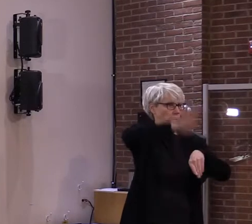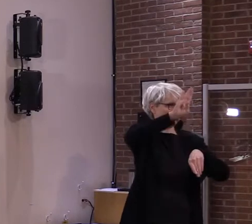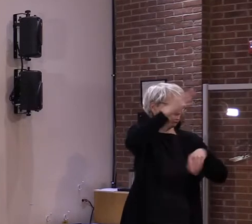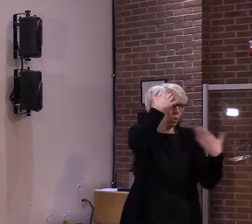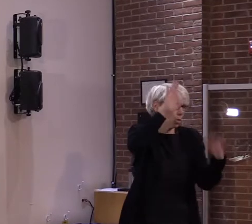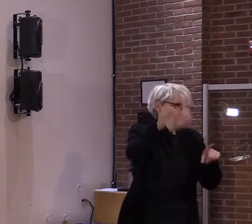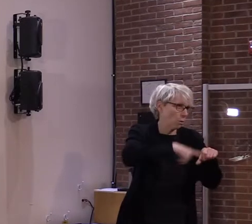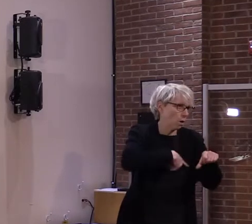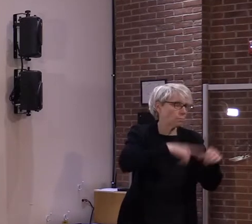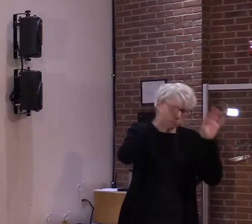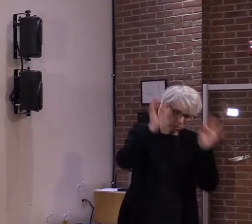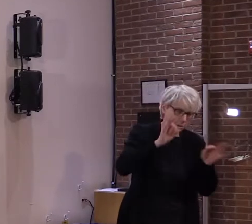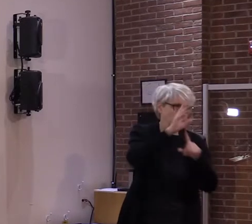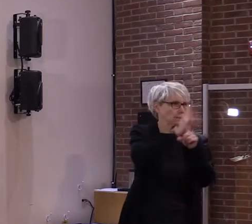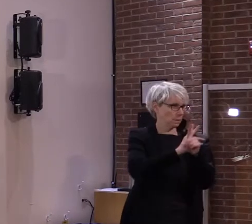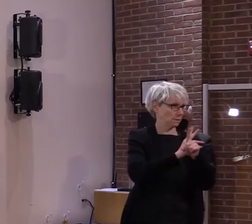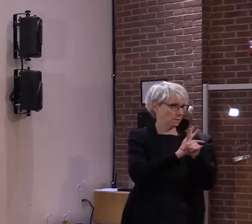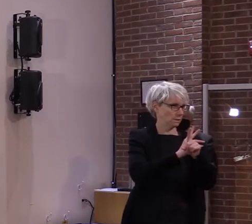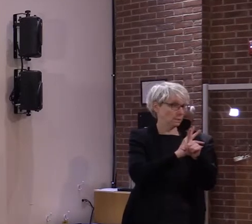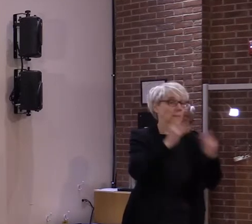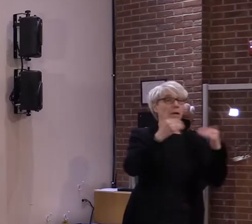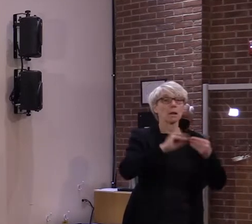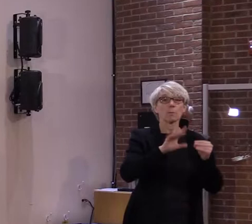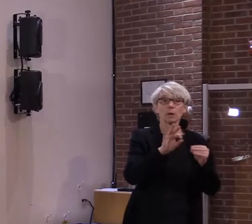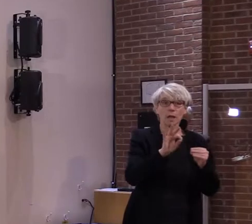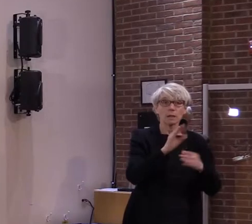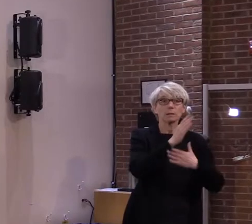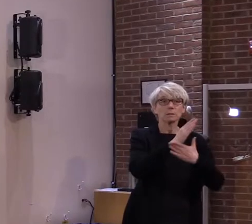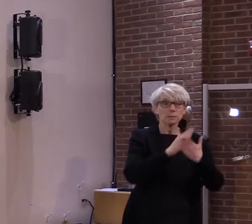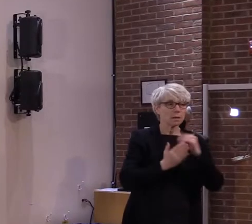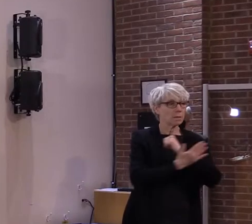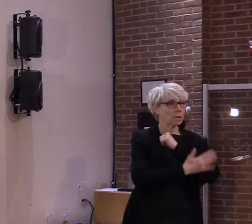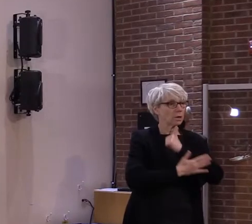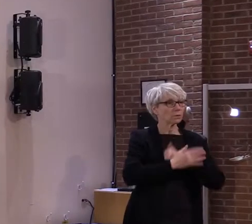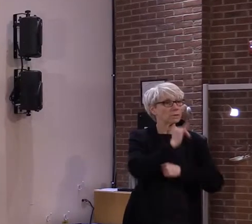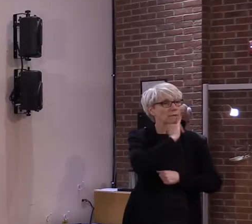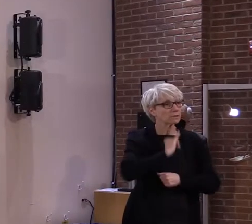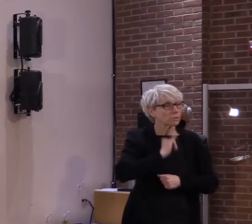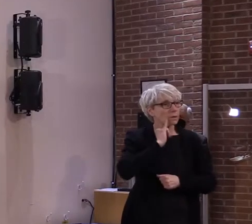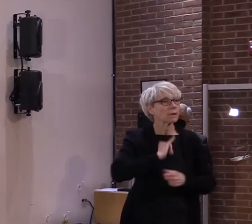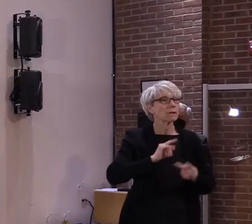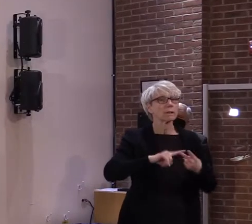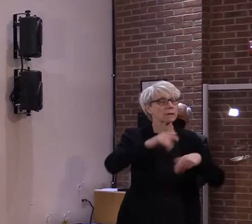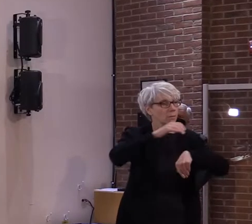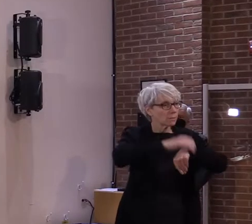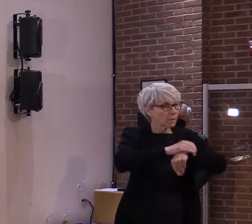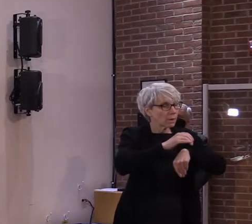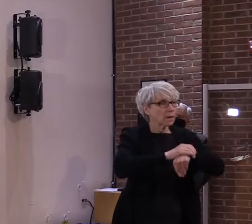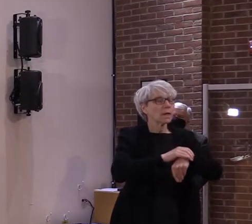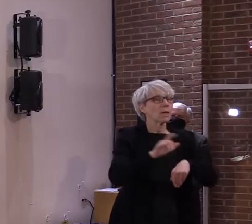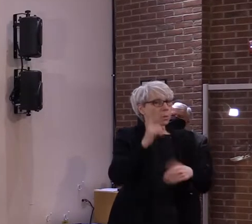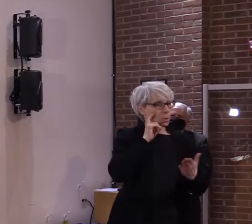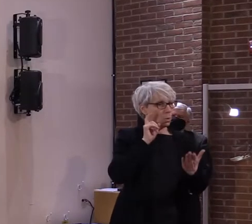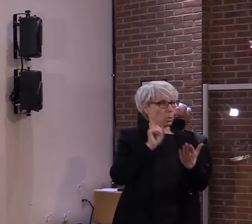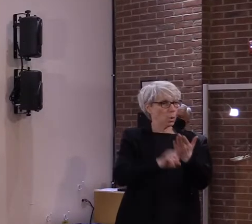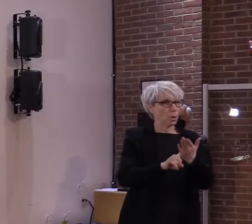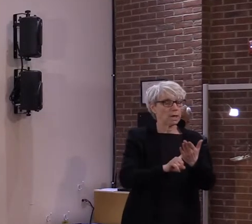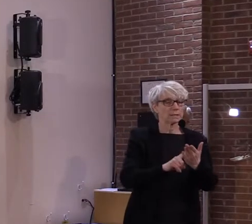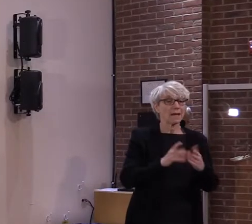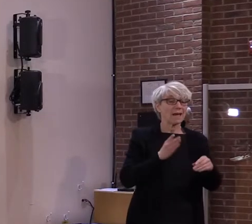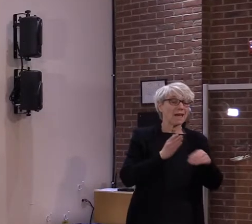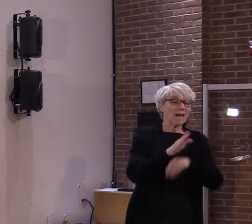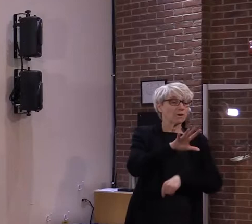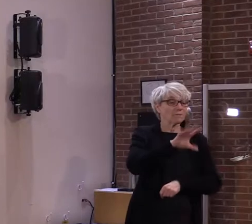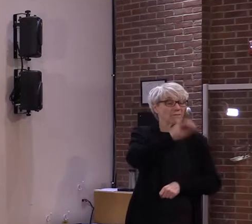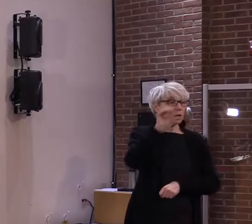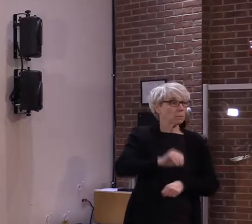9, in countries such as Israel and the United Kingdom, case counts steeply dropped after 50%